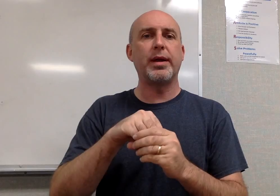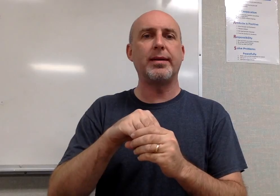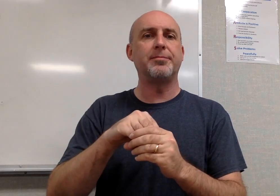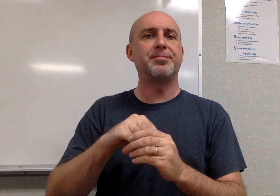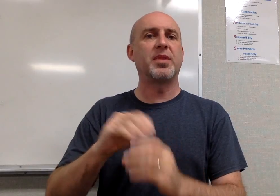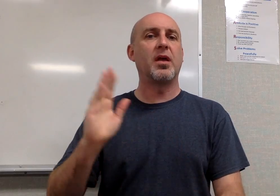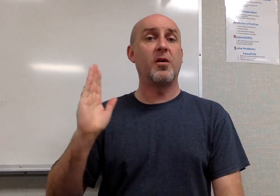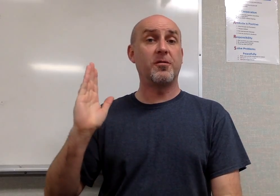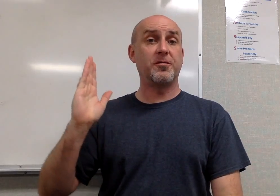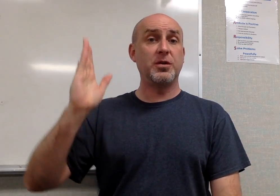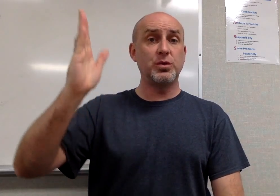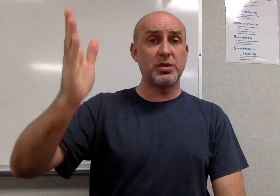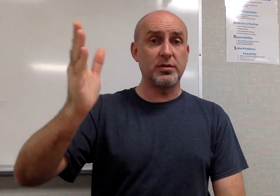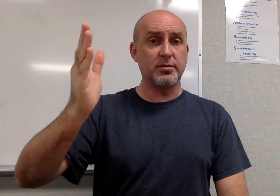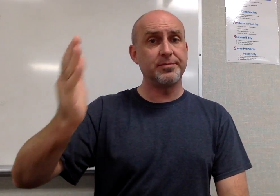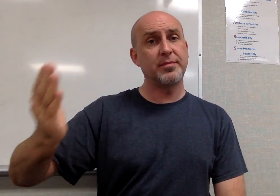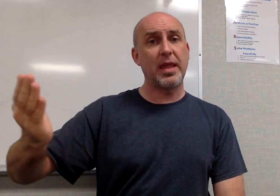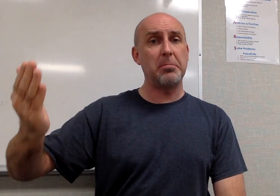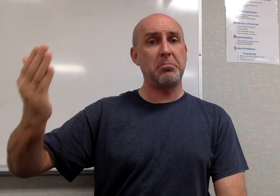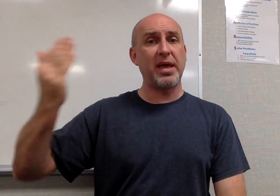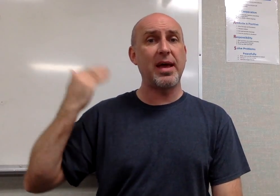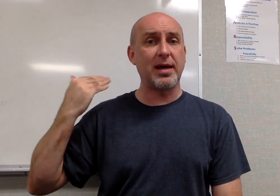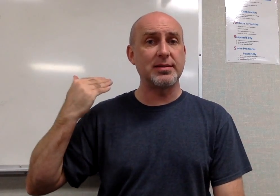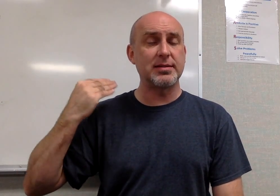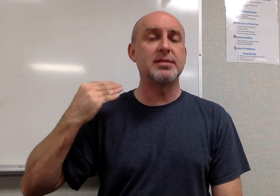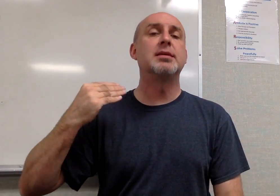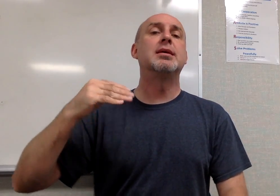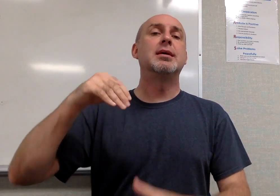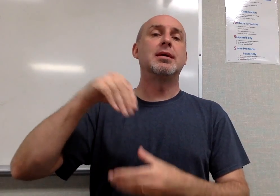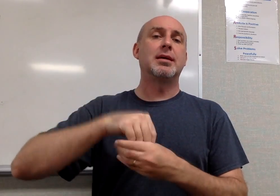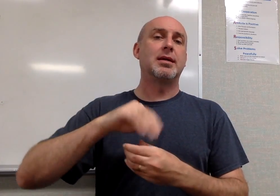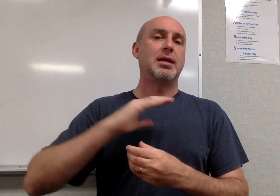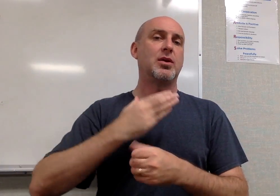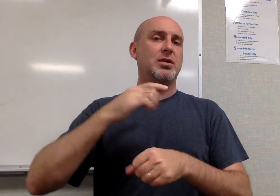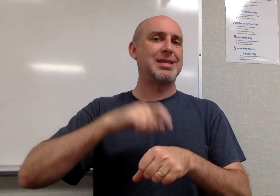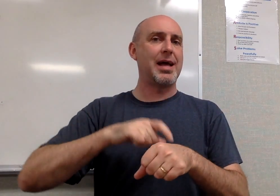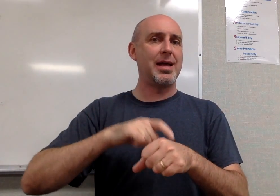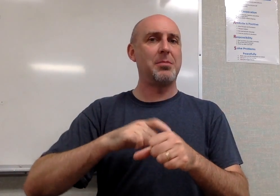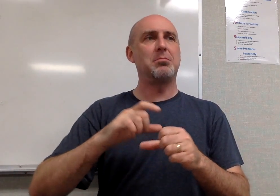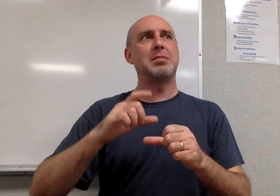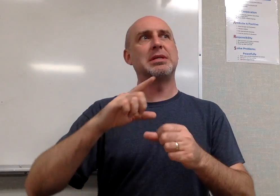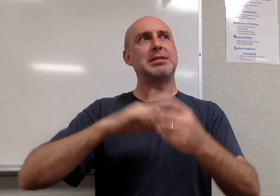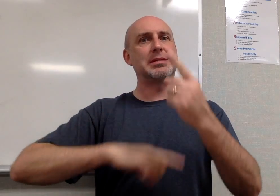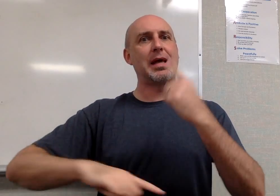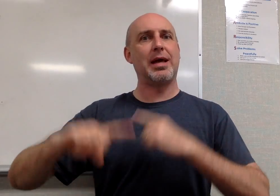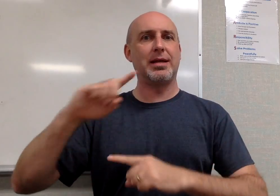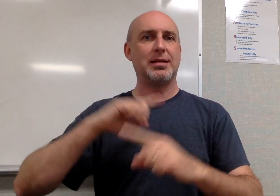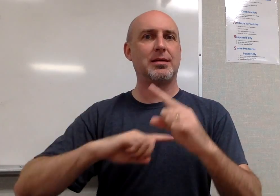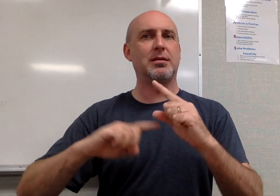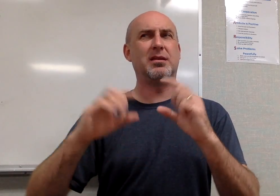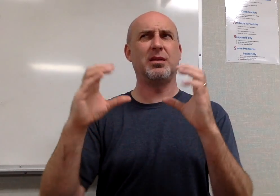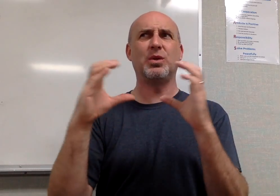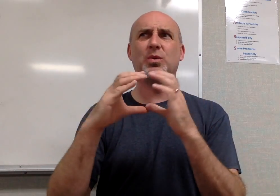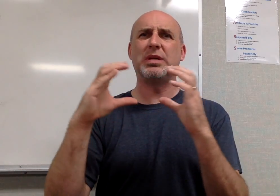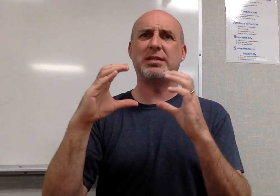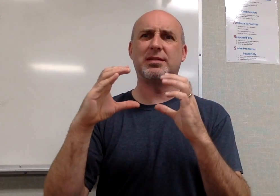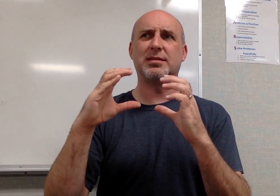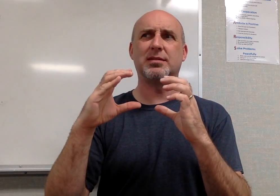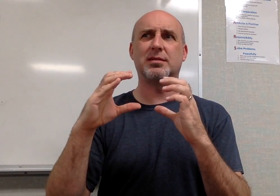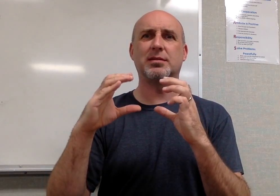incorporate future and past in our time, sign,